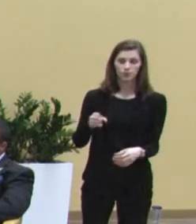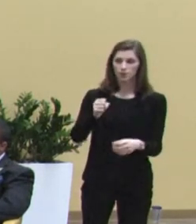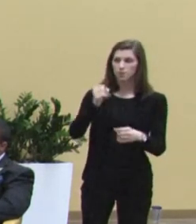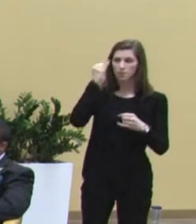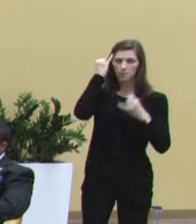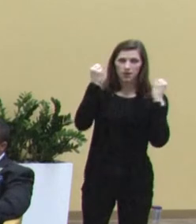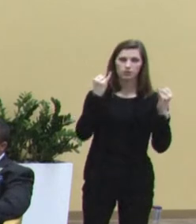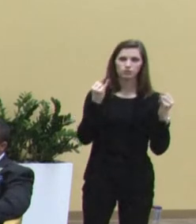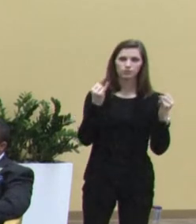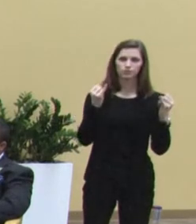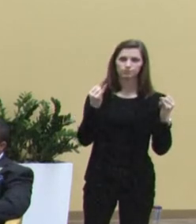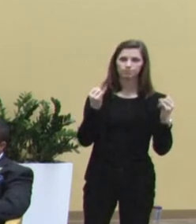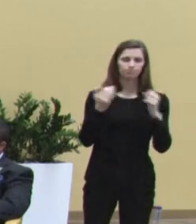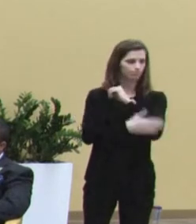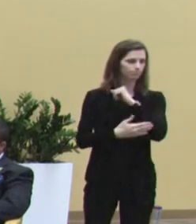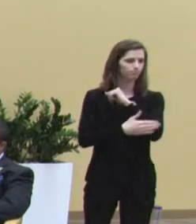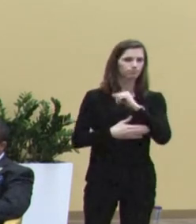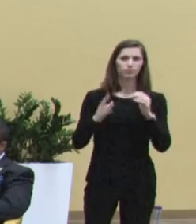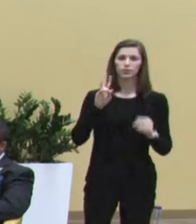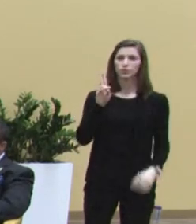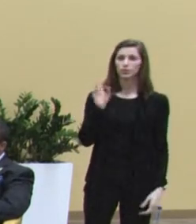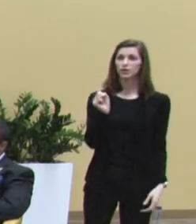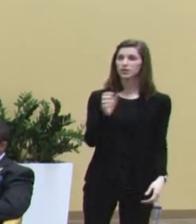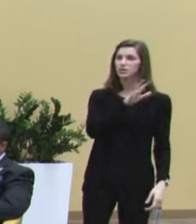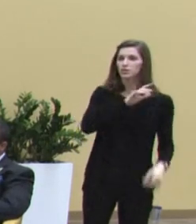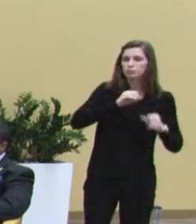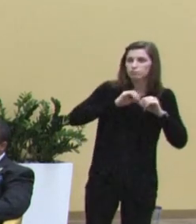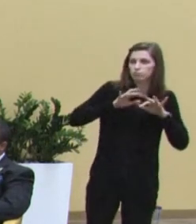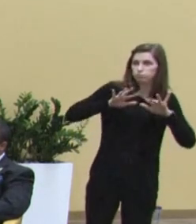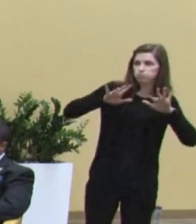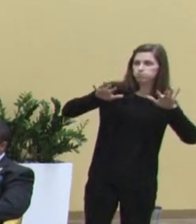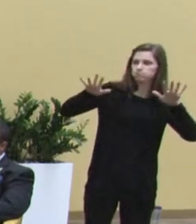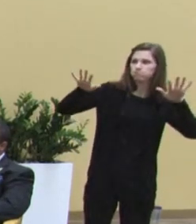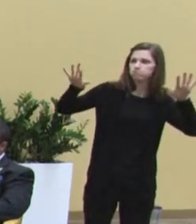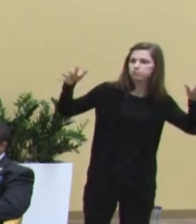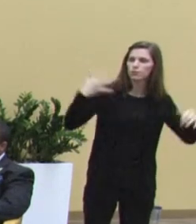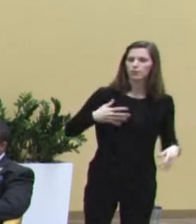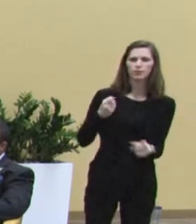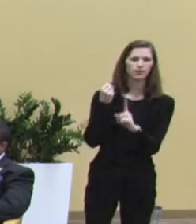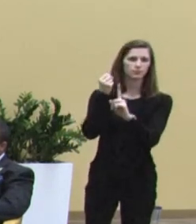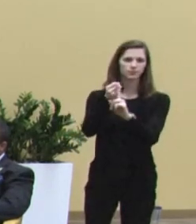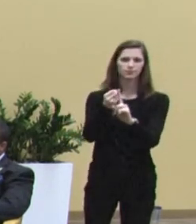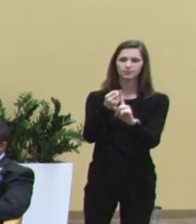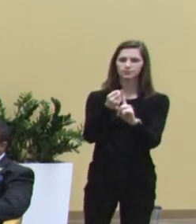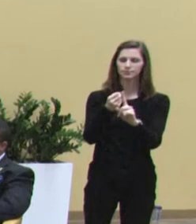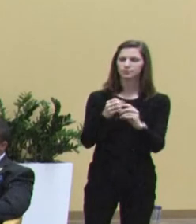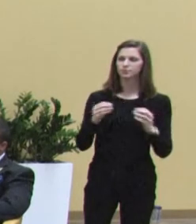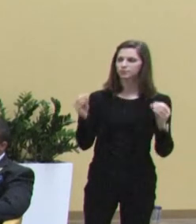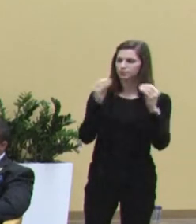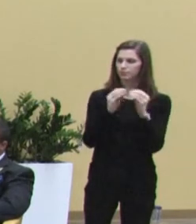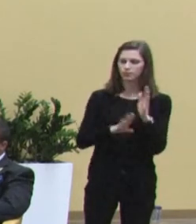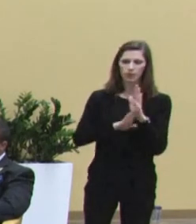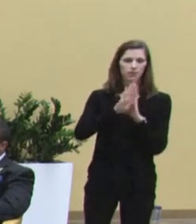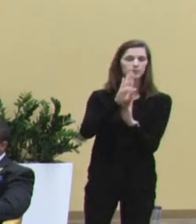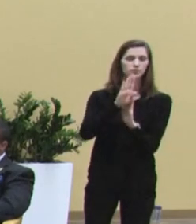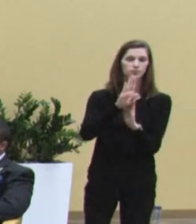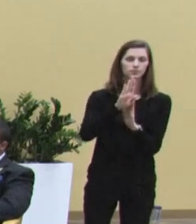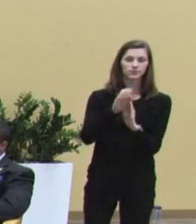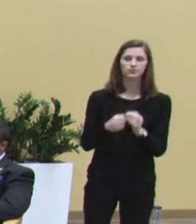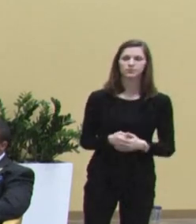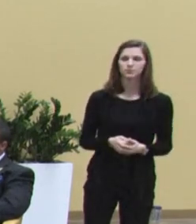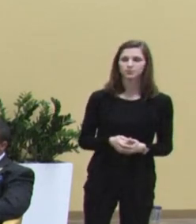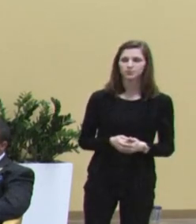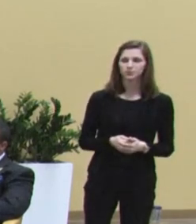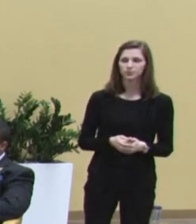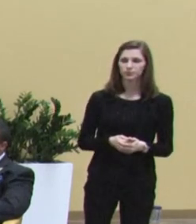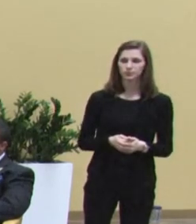spread across the country. And so although we've seen great growth in jobs under the